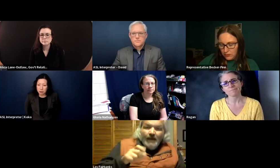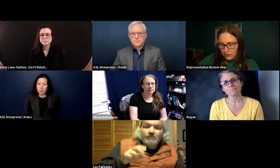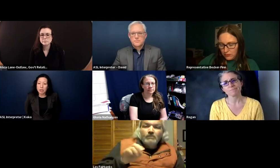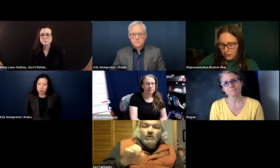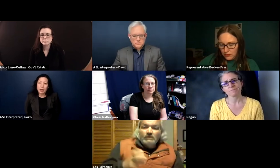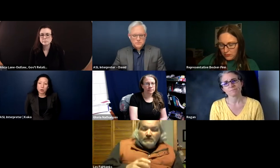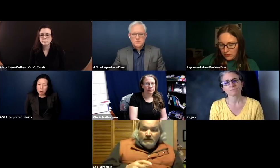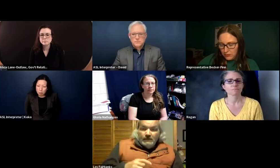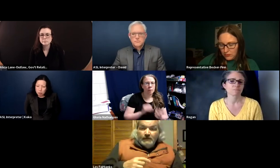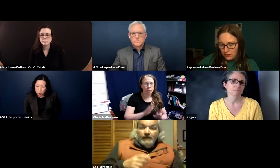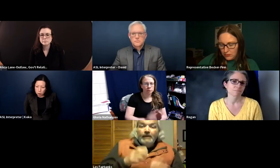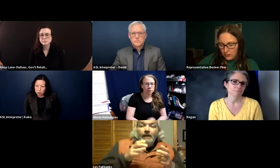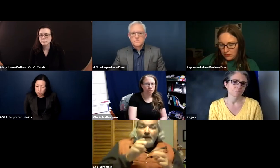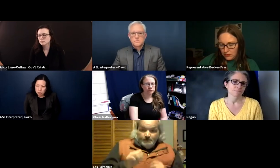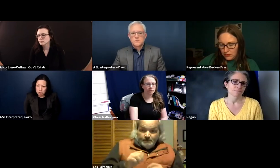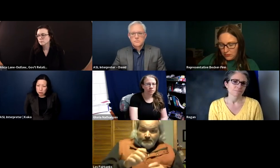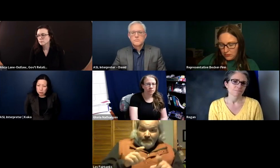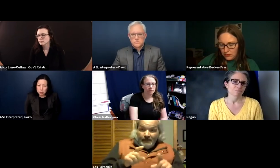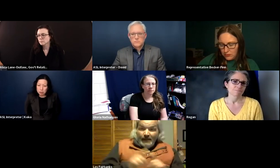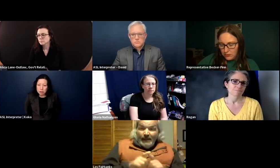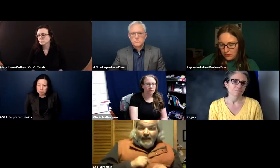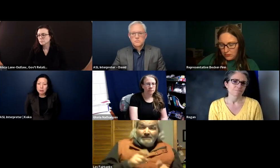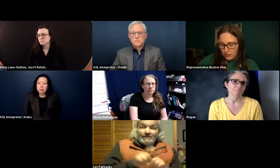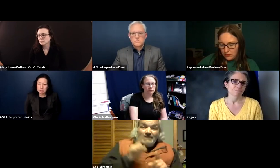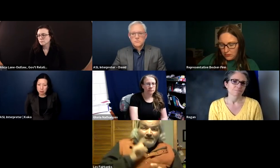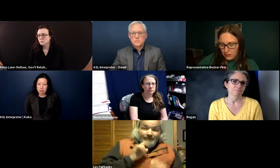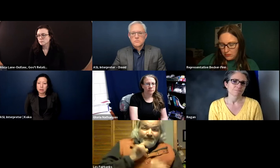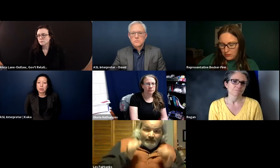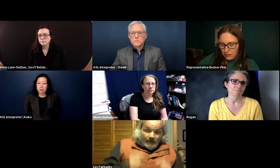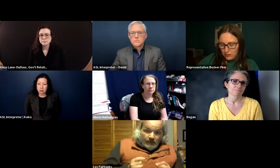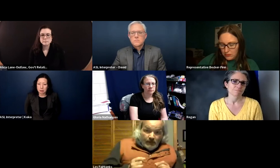having a greater approach